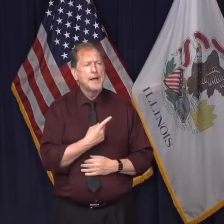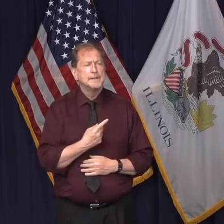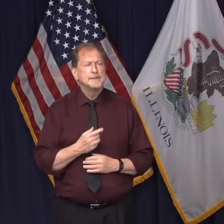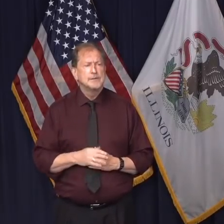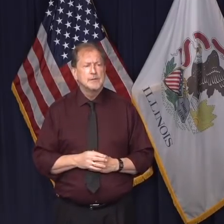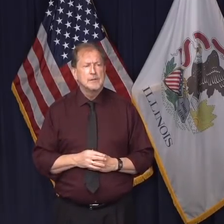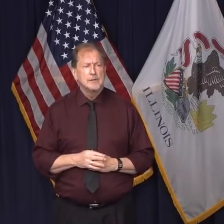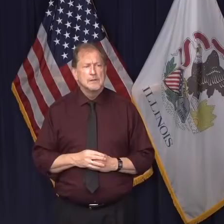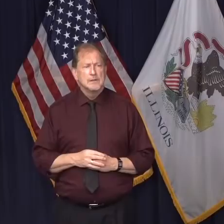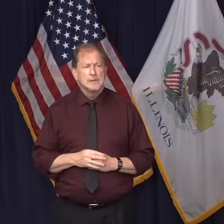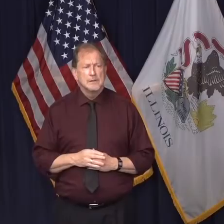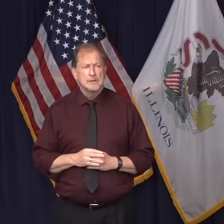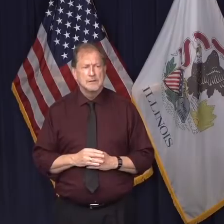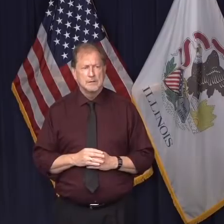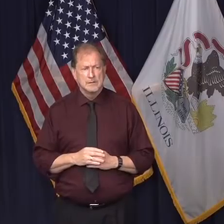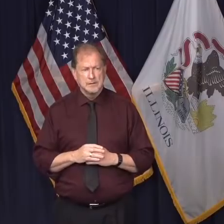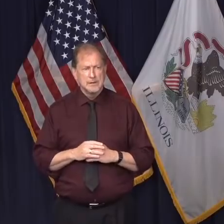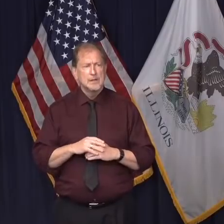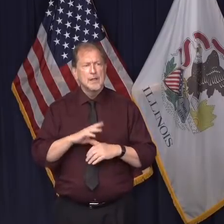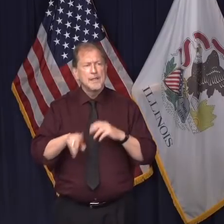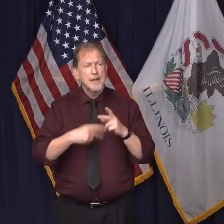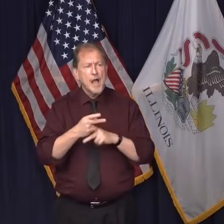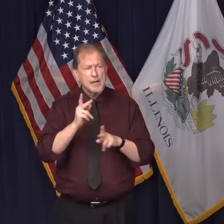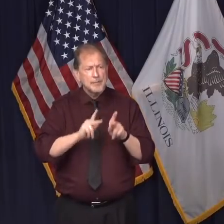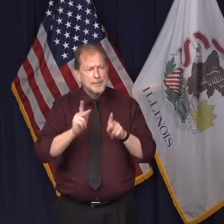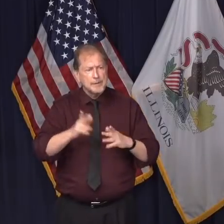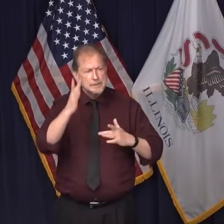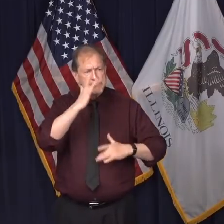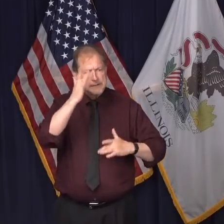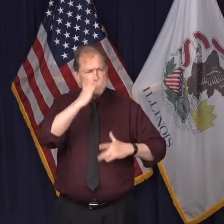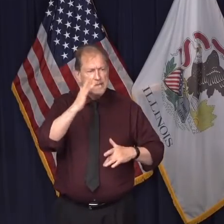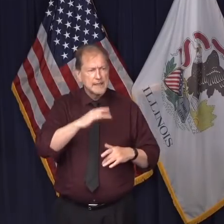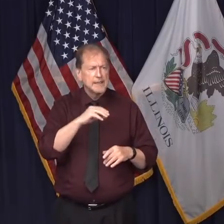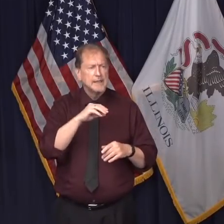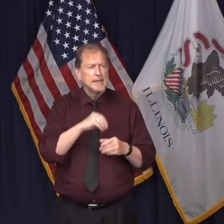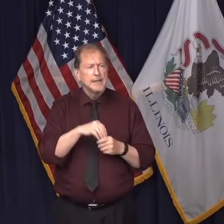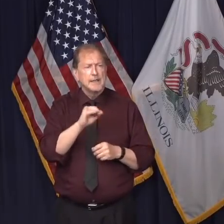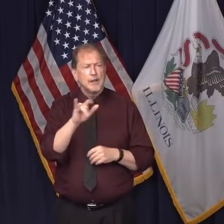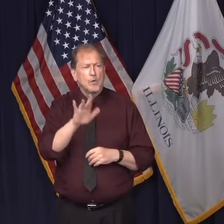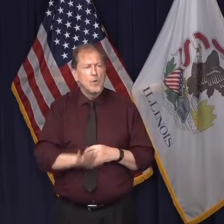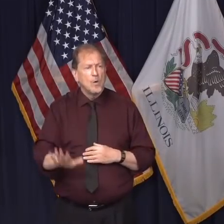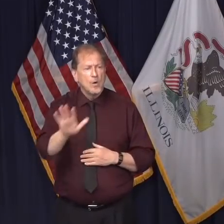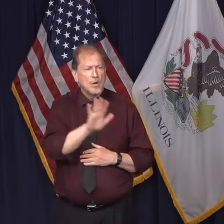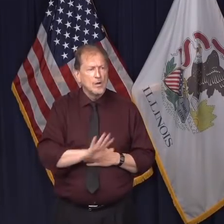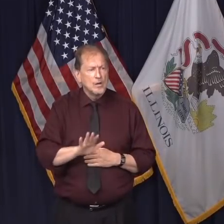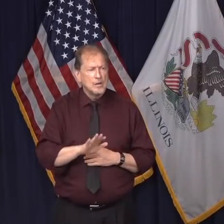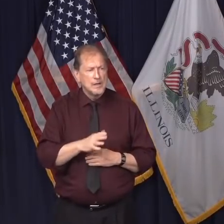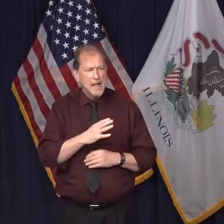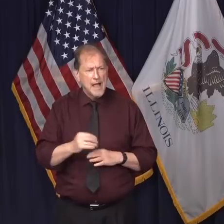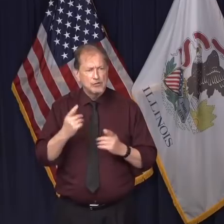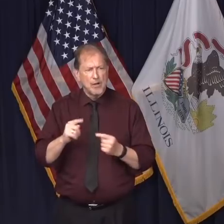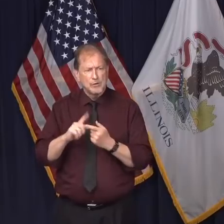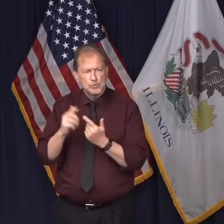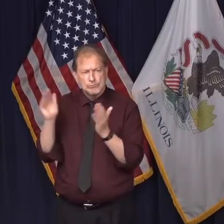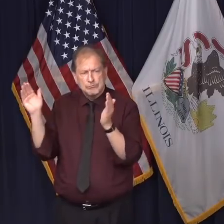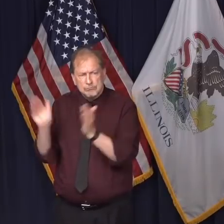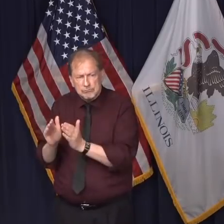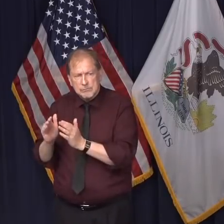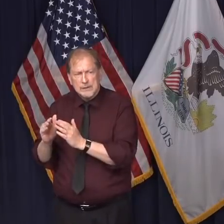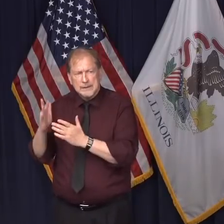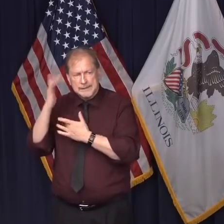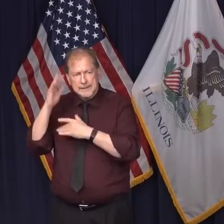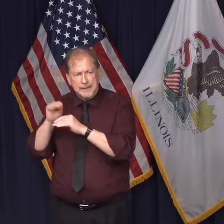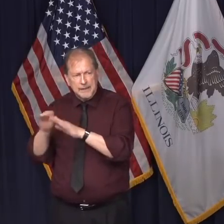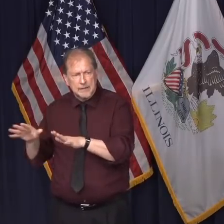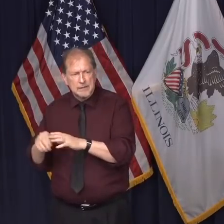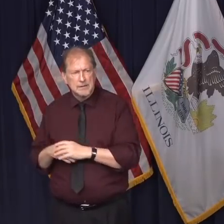gap in information about the types of workers getting sick with COVID-19 throughout Illinois as public affairs try to contain the spread of the virus. How is this